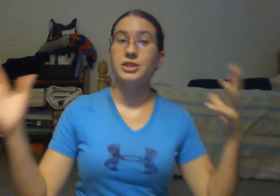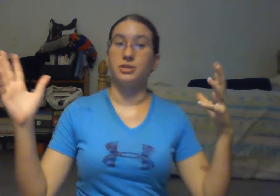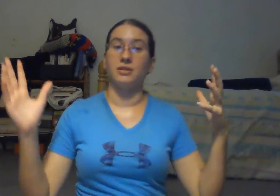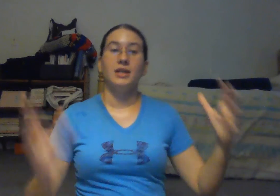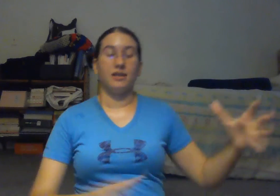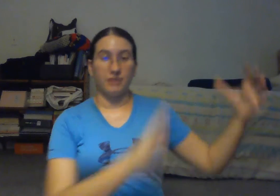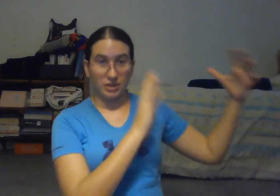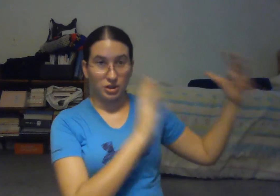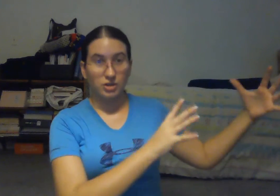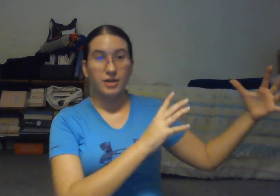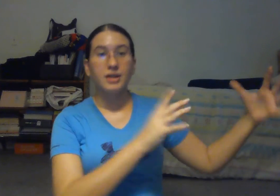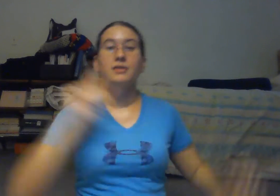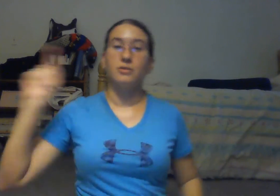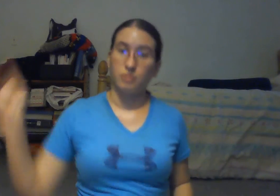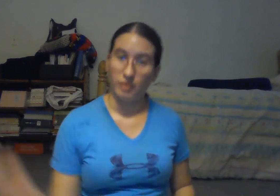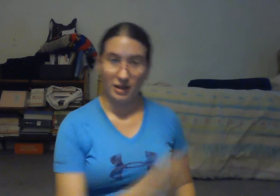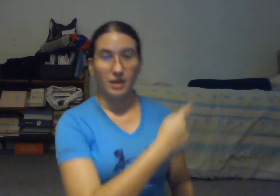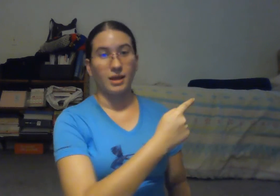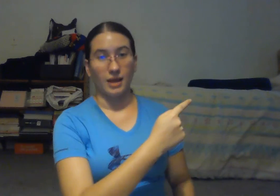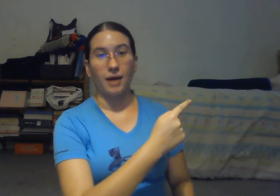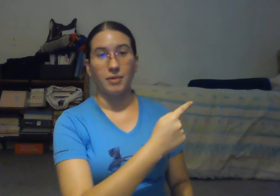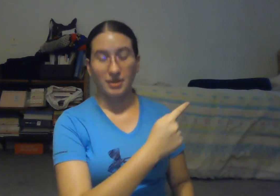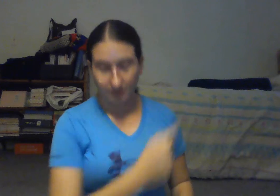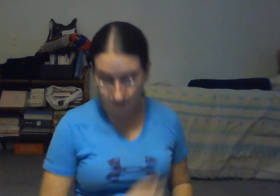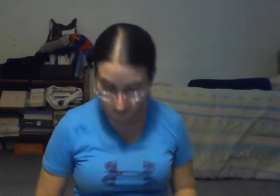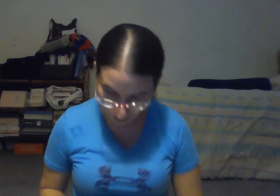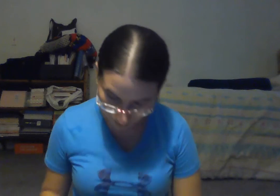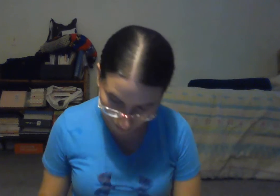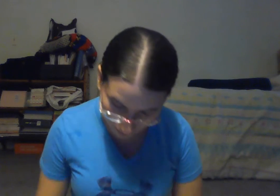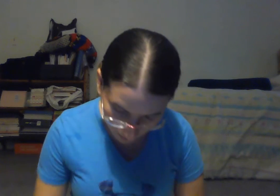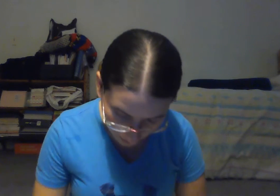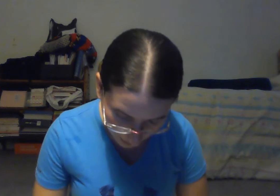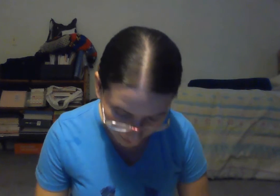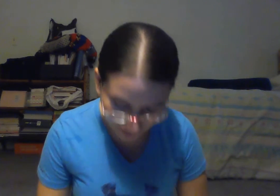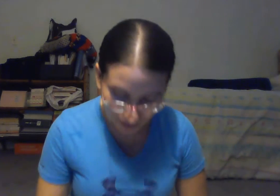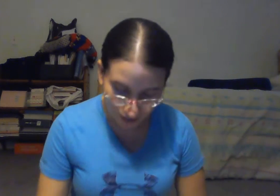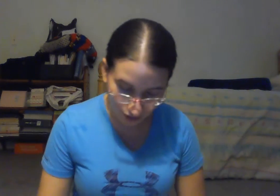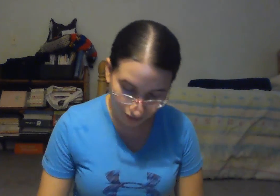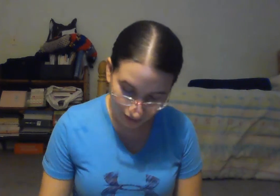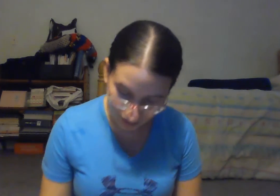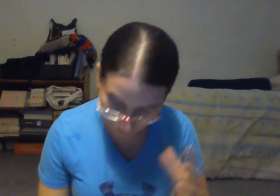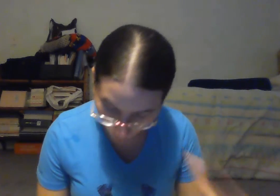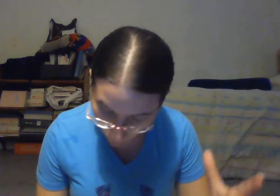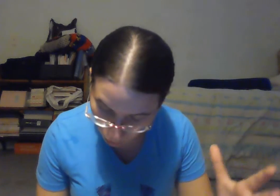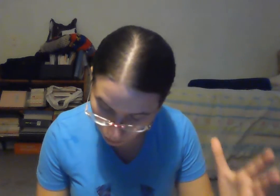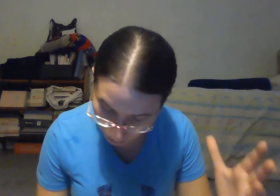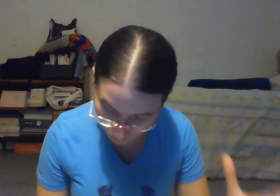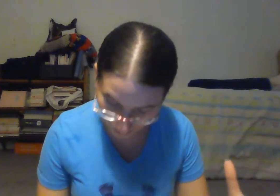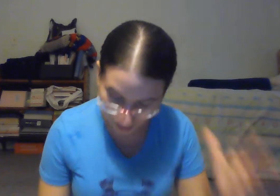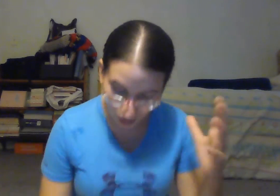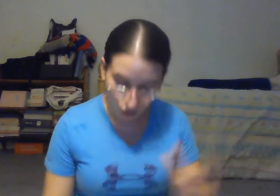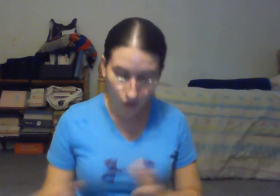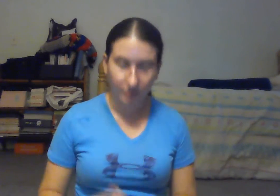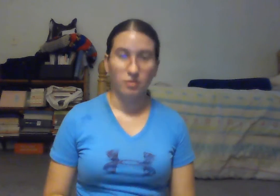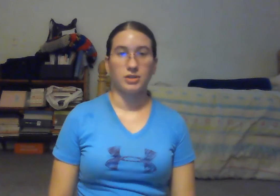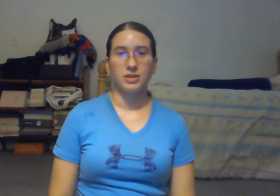directional. If the dishes are here, you do it that way. All right. So here it is. I've told you already. Go and wash the